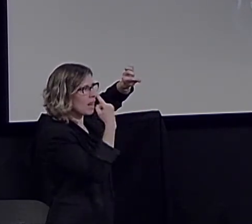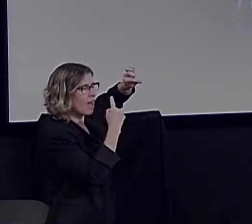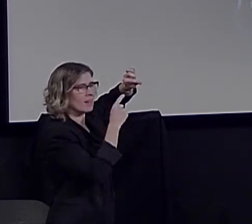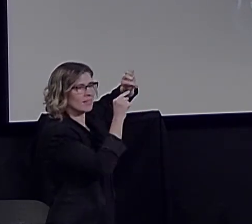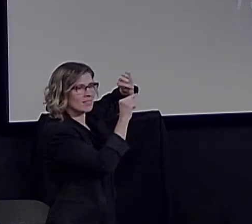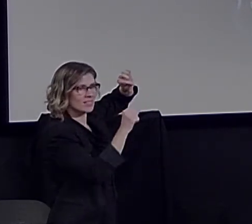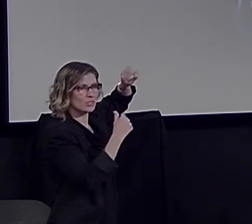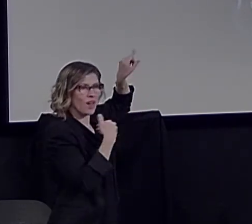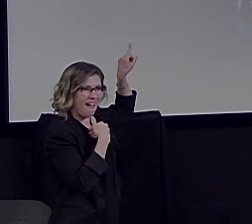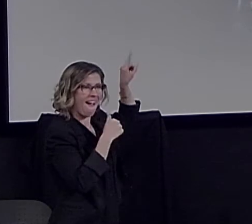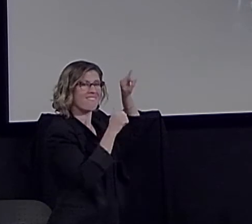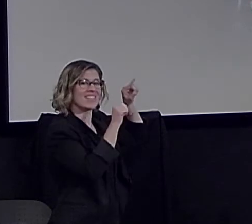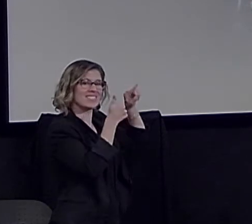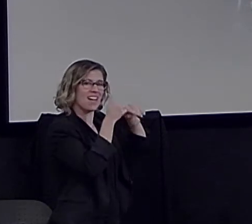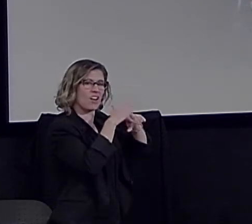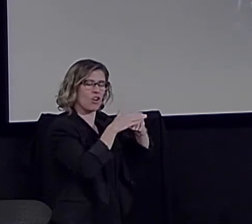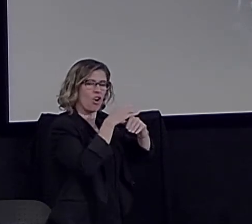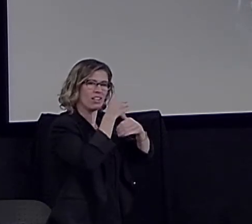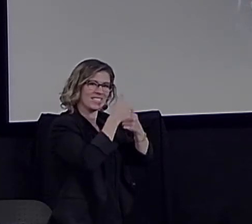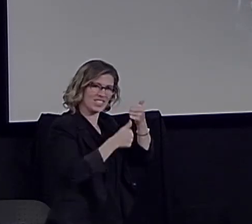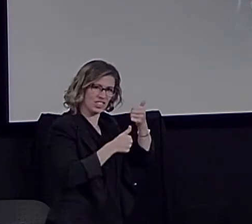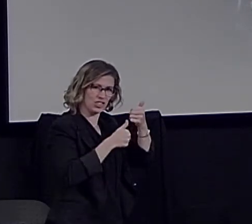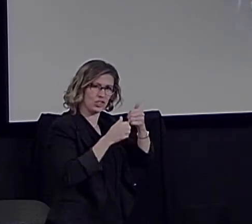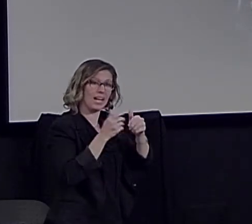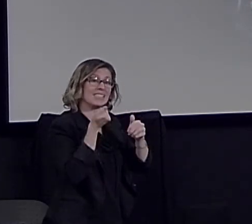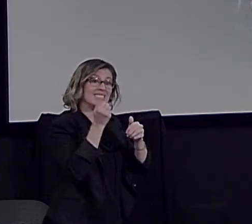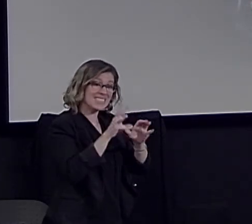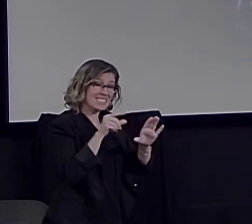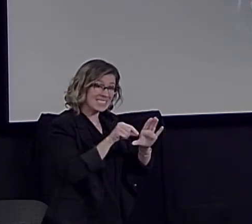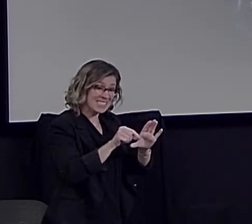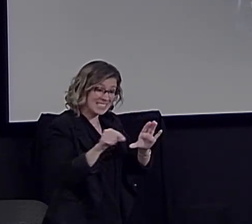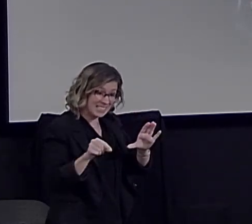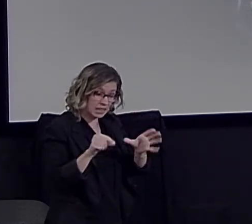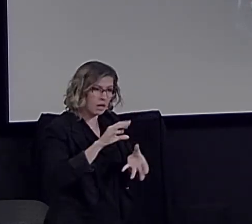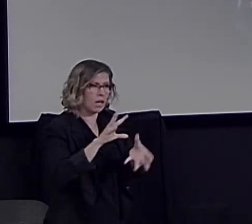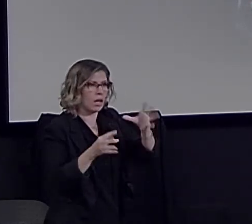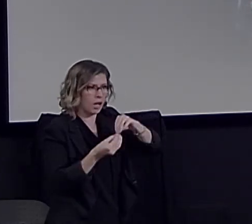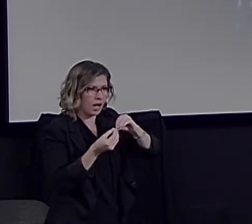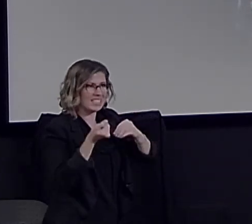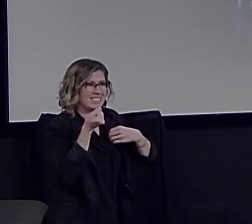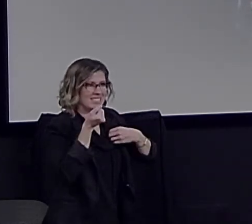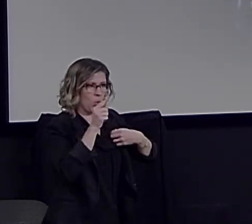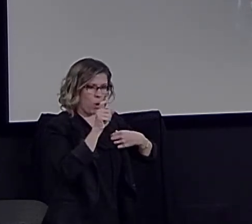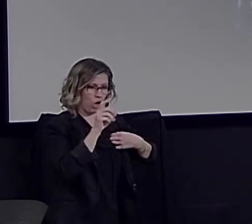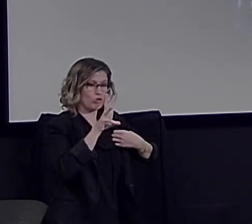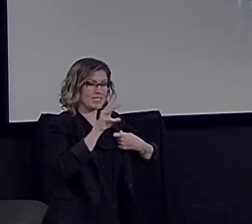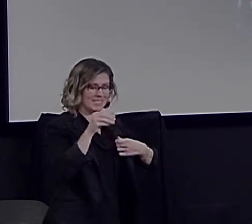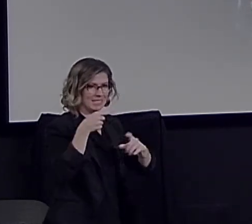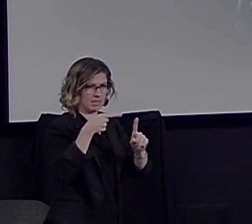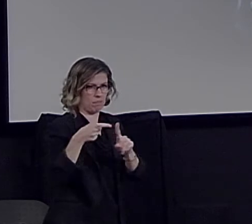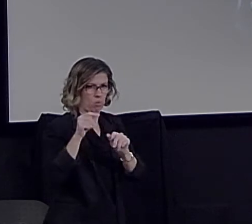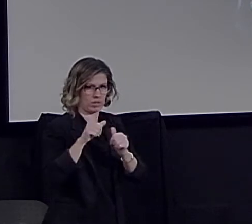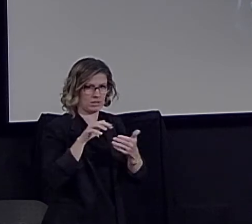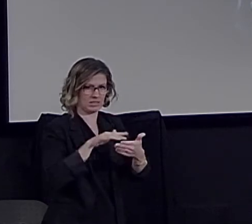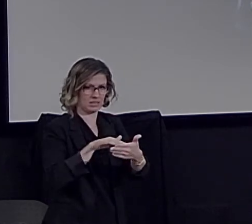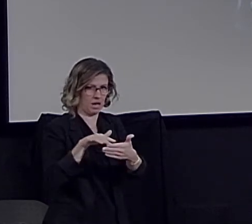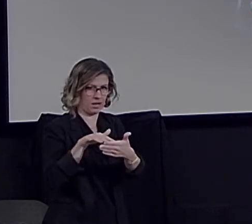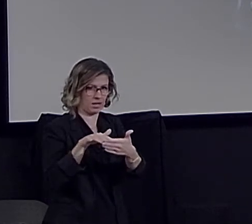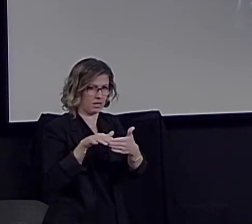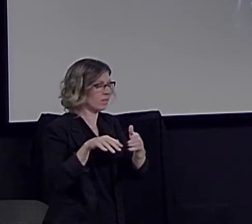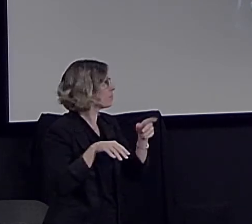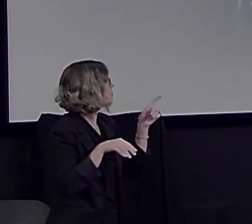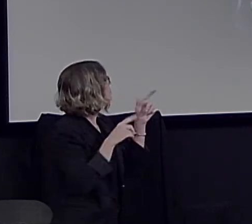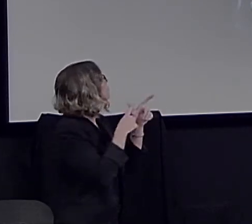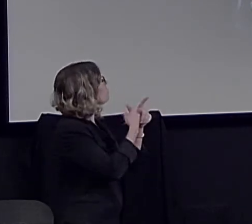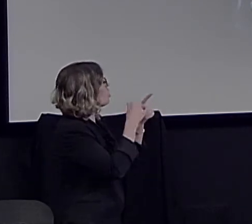record from the brain. Then you do structural MRI in order to be sure there is